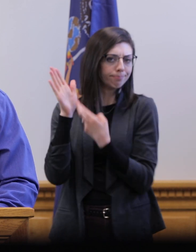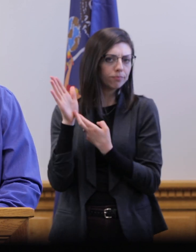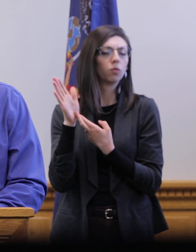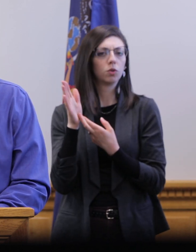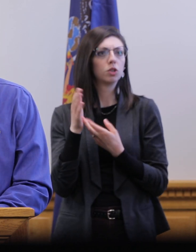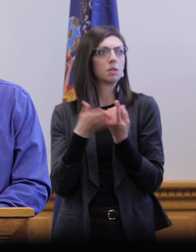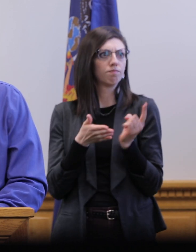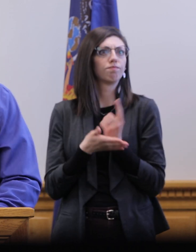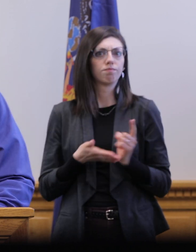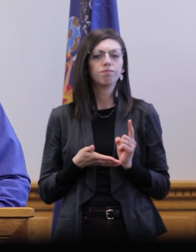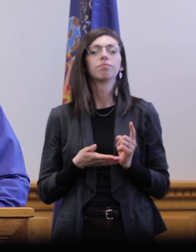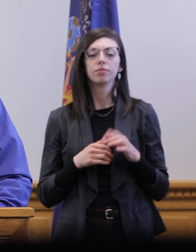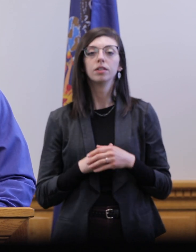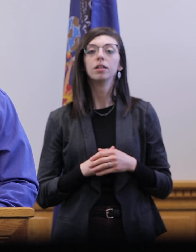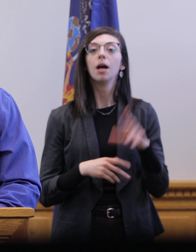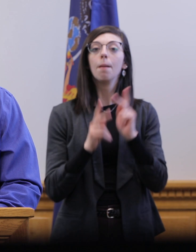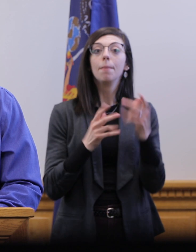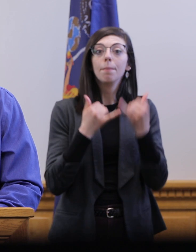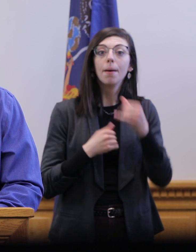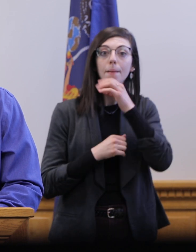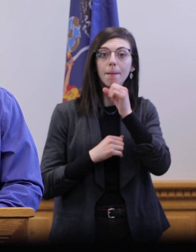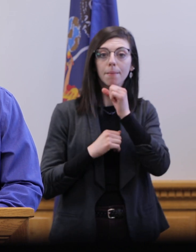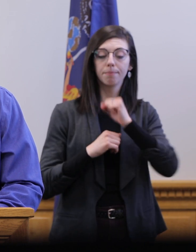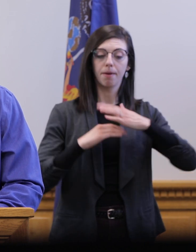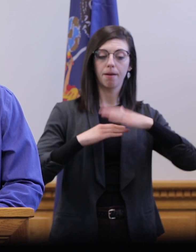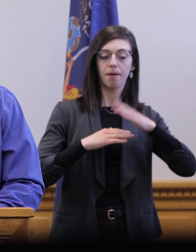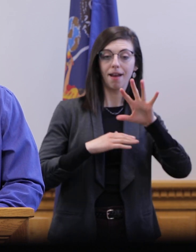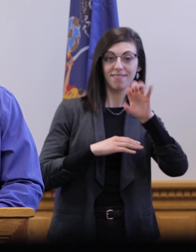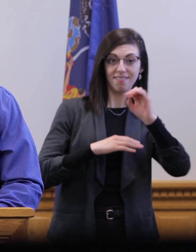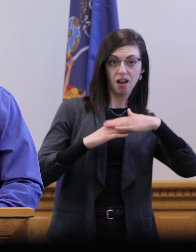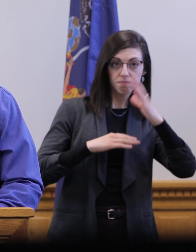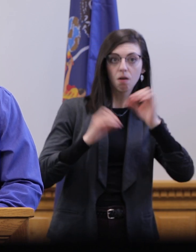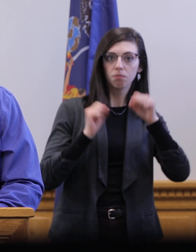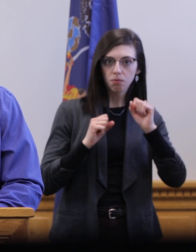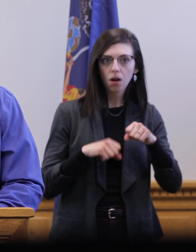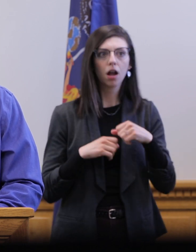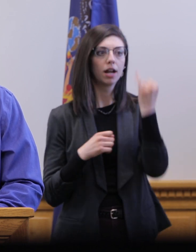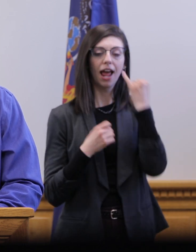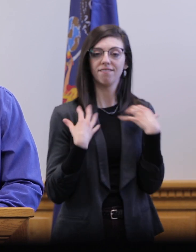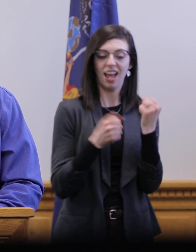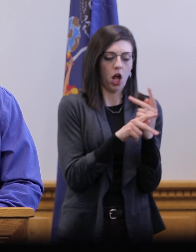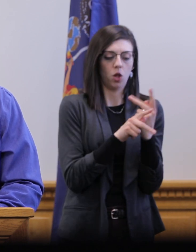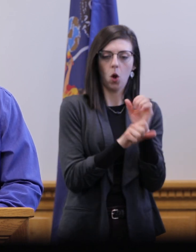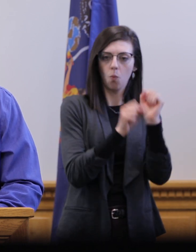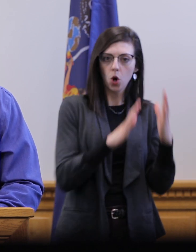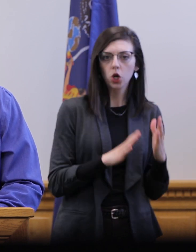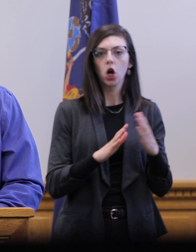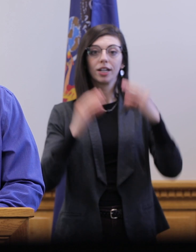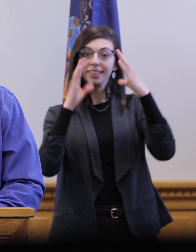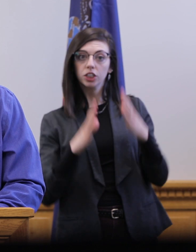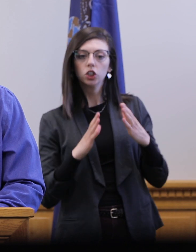People who are now eligible to receive the vaccine include those age 50 and older, healthcare workers, teachers, child care